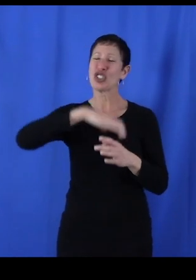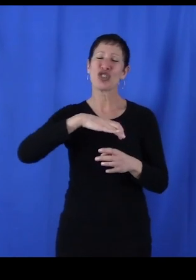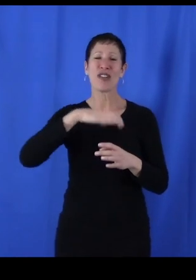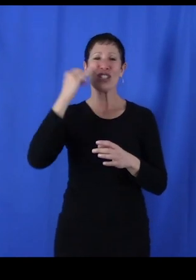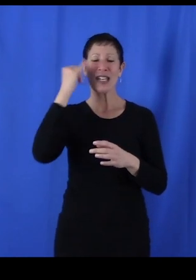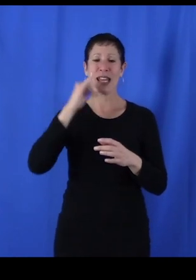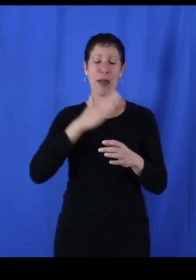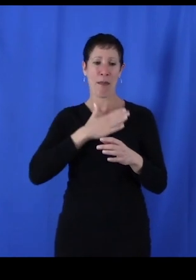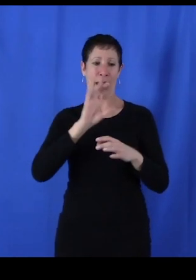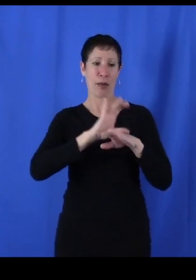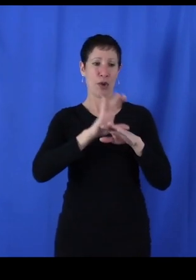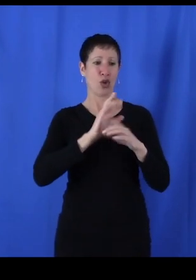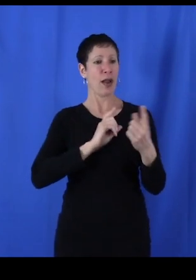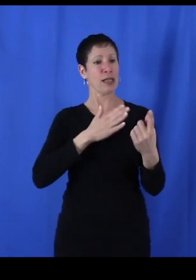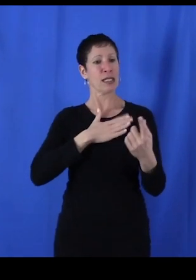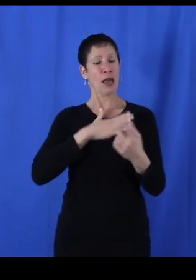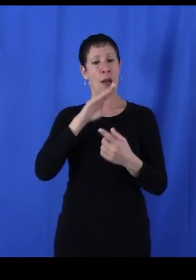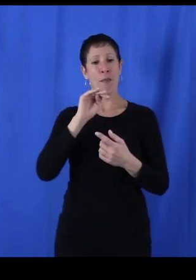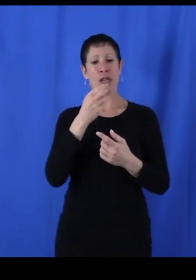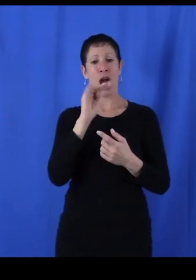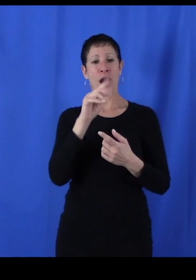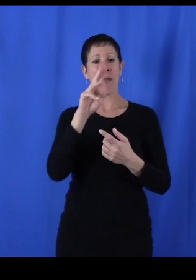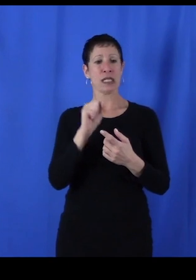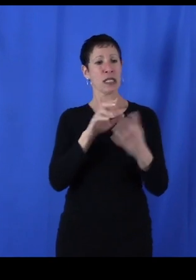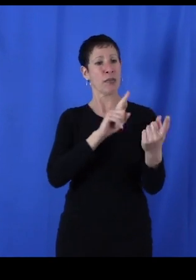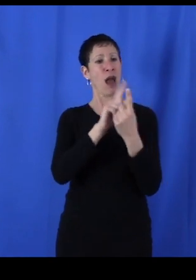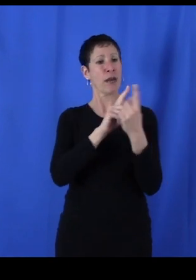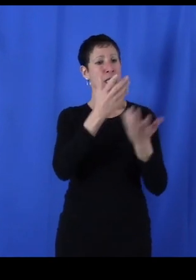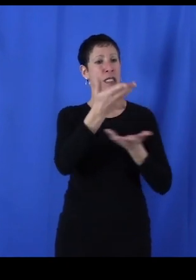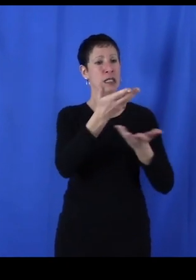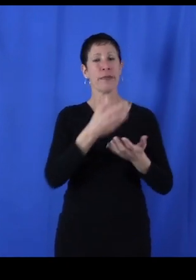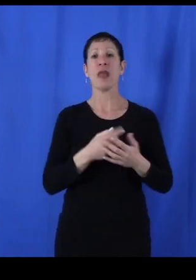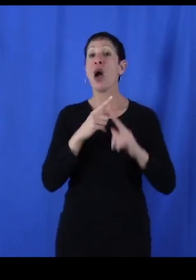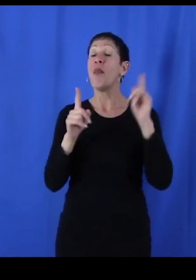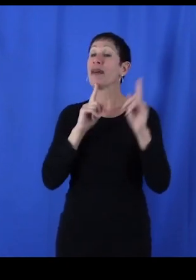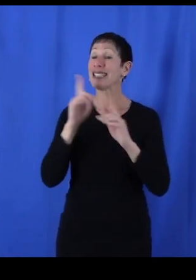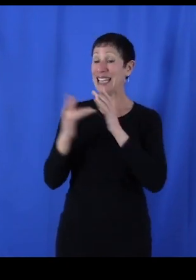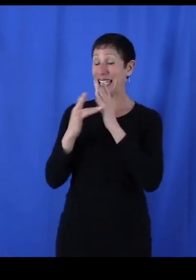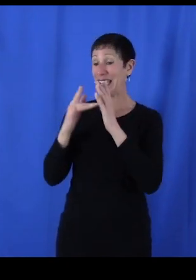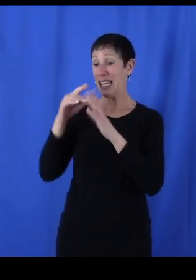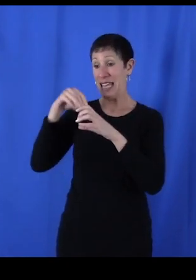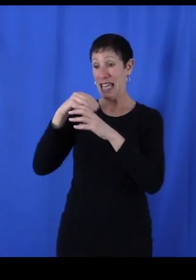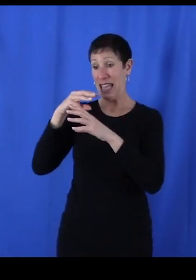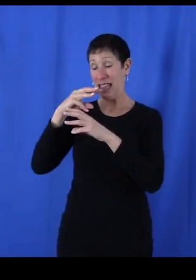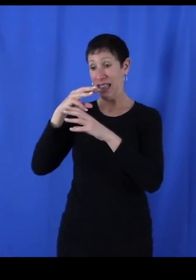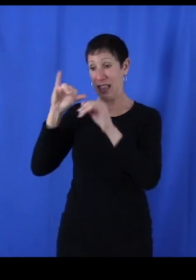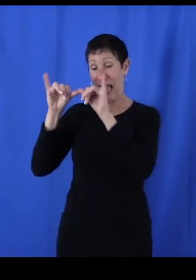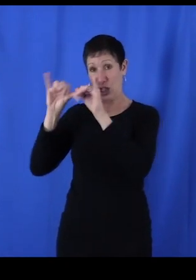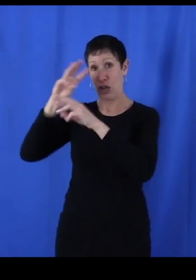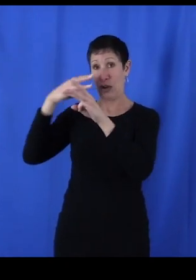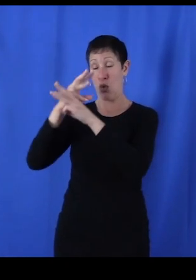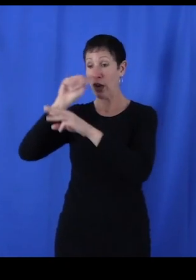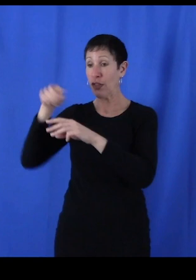as monogamous, right? But technically, in the world of engineering, the only